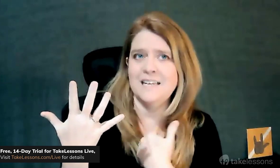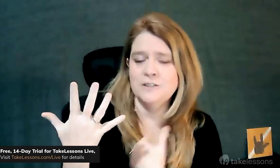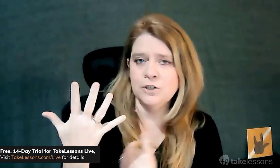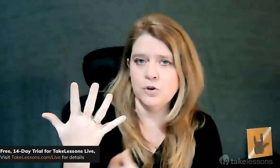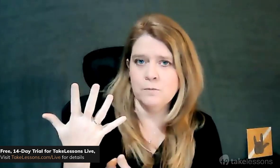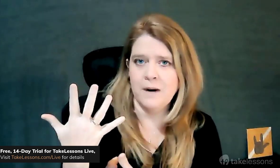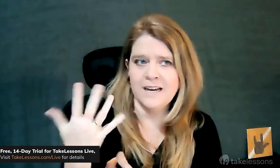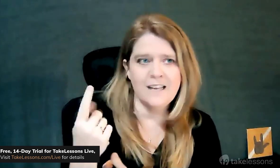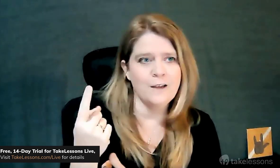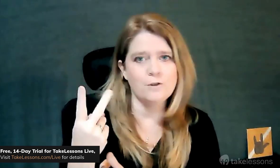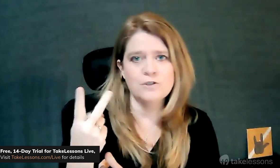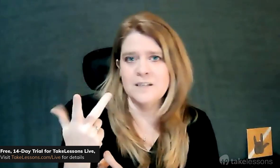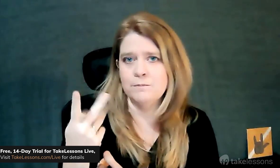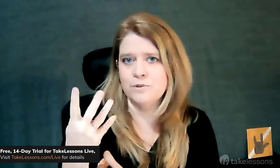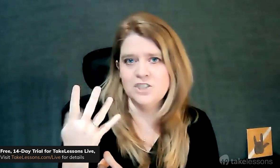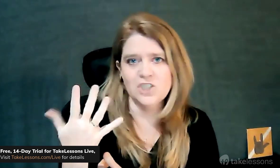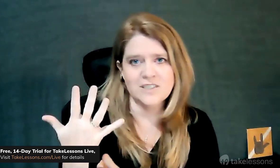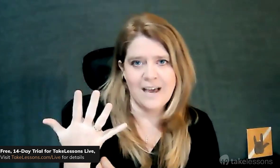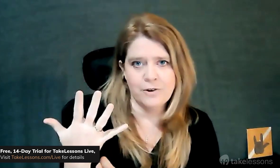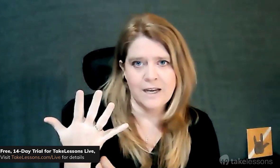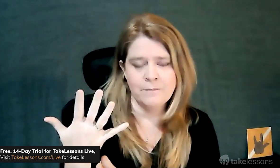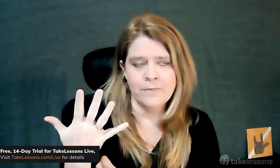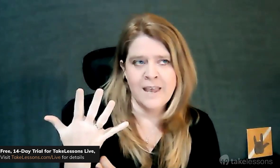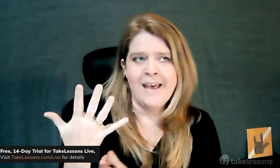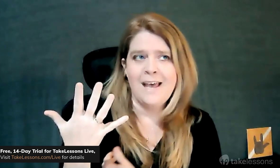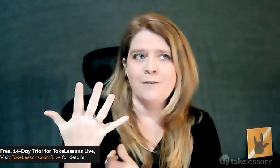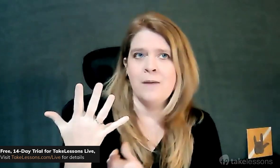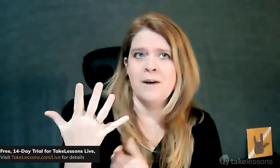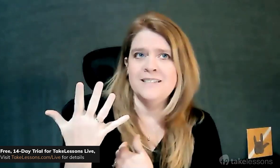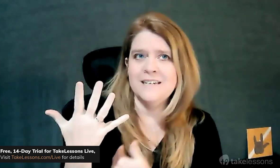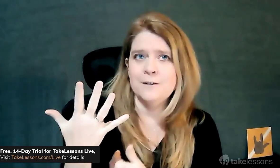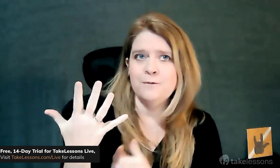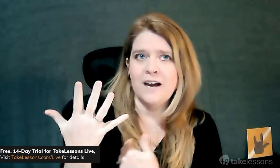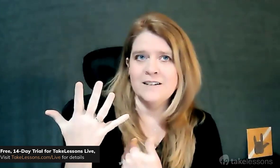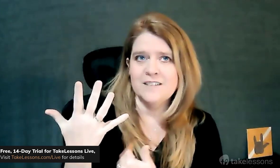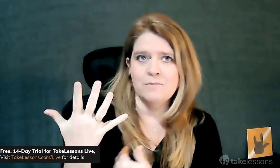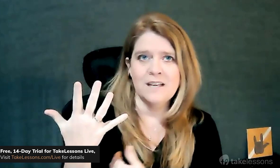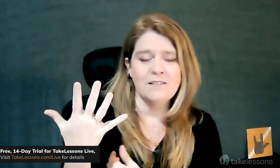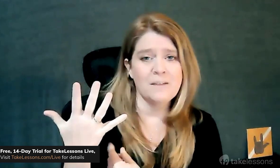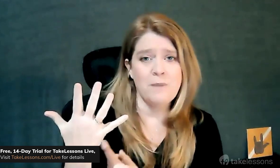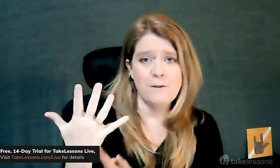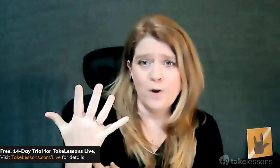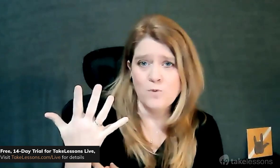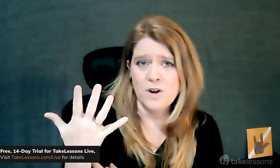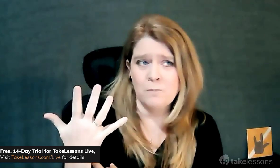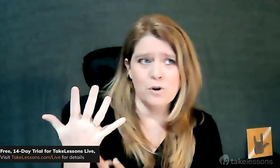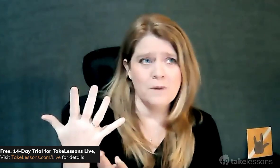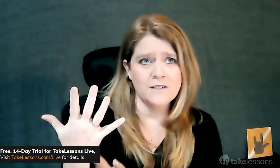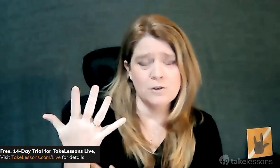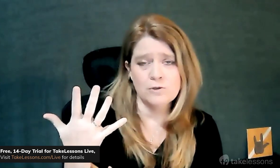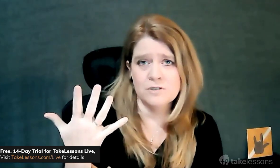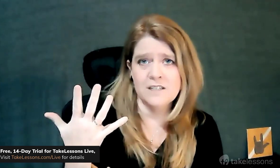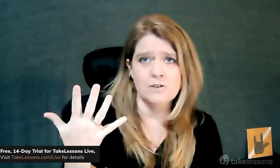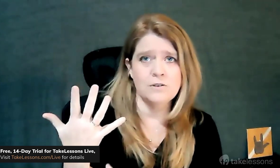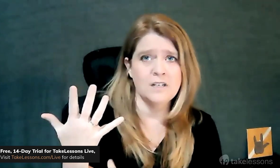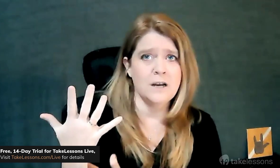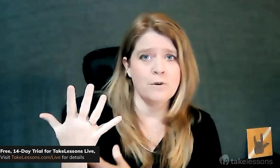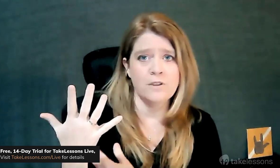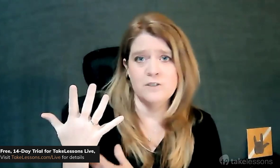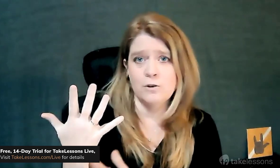your body if you're simply just counting. If I'm identifying something like my phone number, my social security number, the dosage